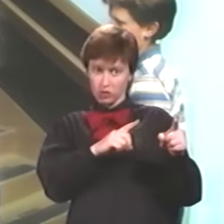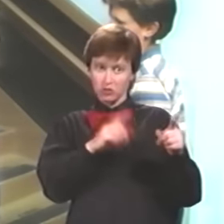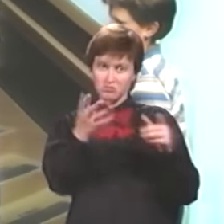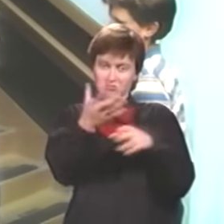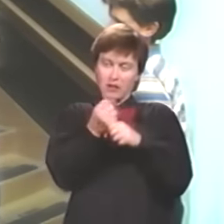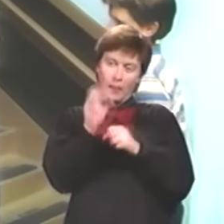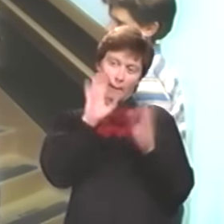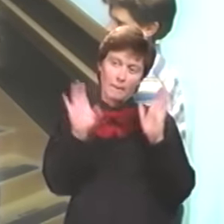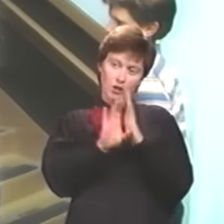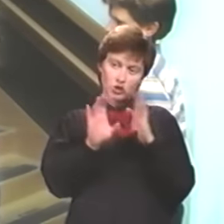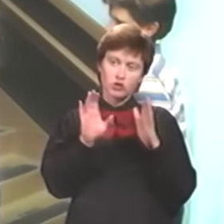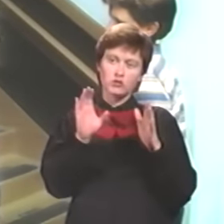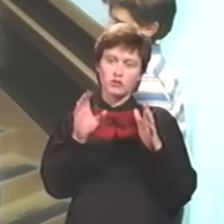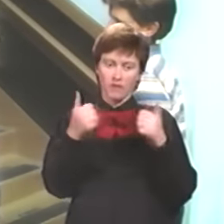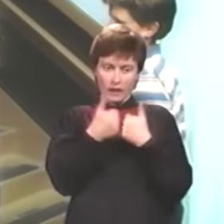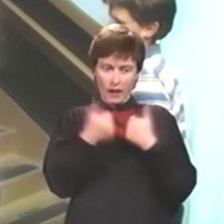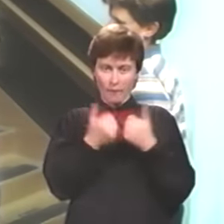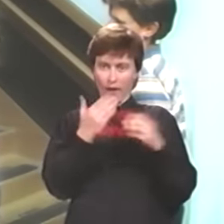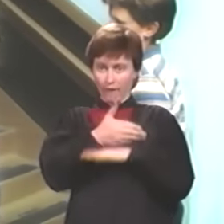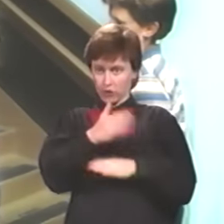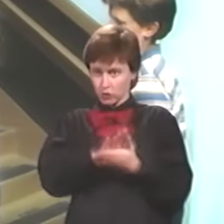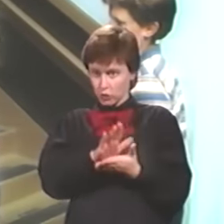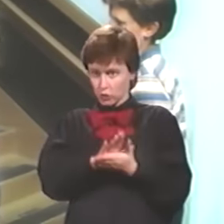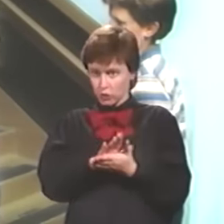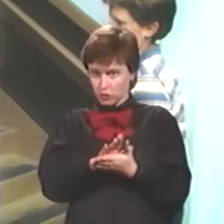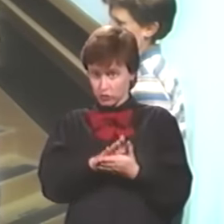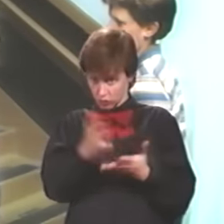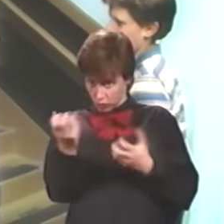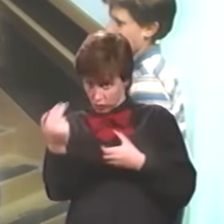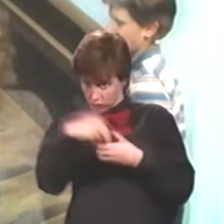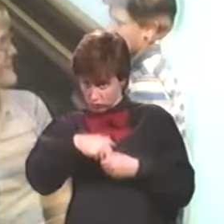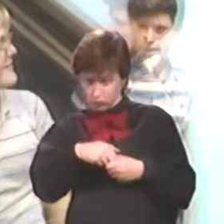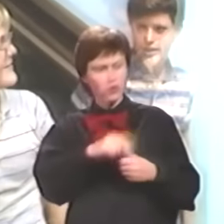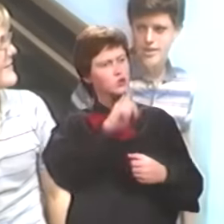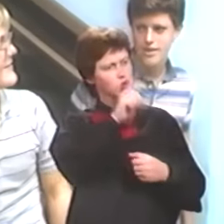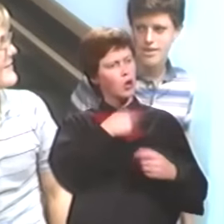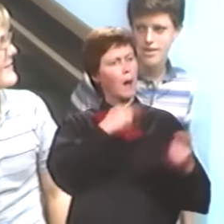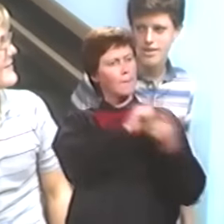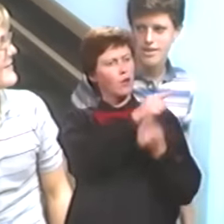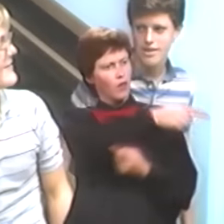game. Do you want to come? Sure, I'll meet you there.